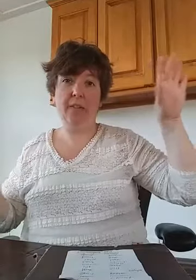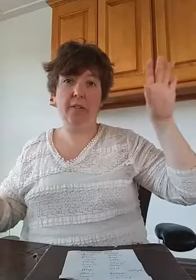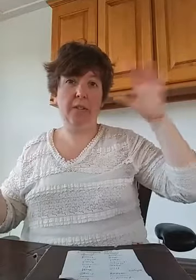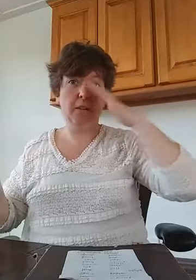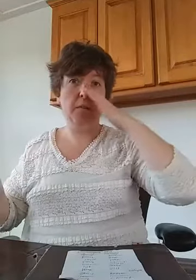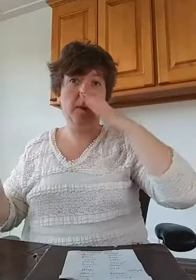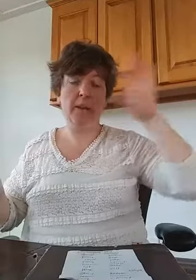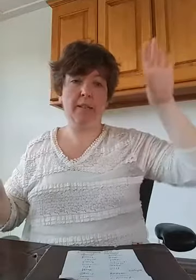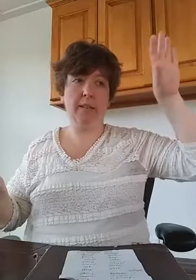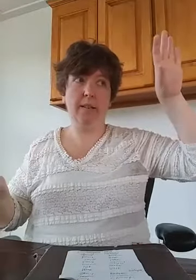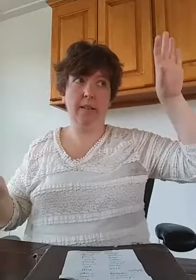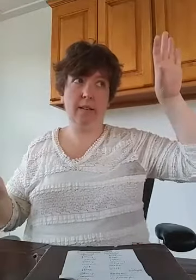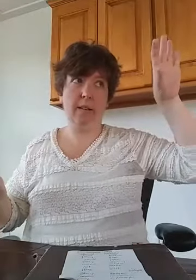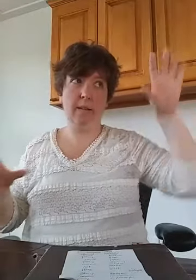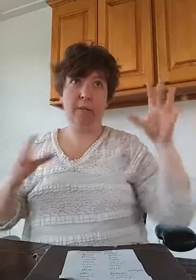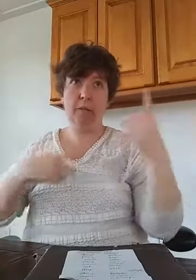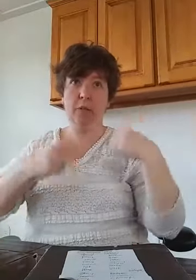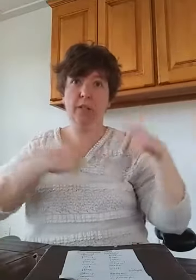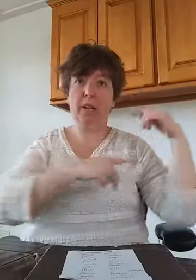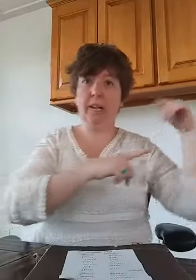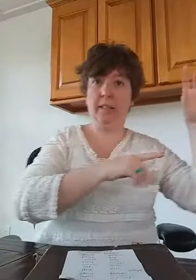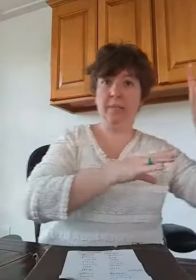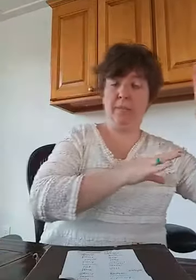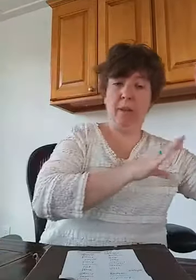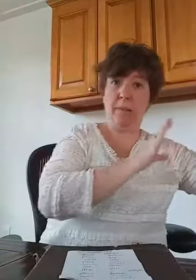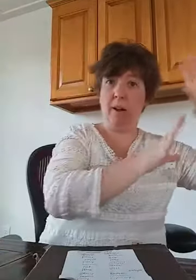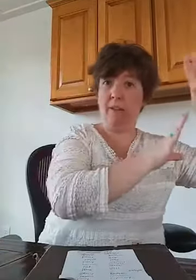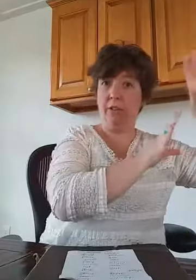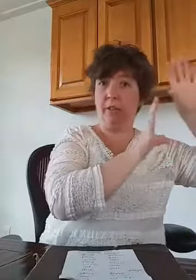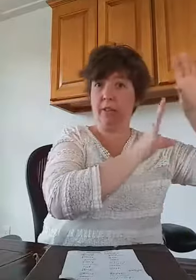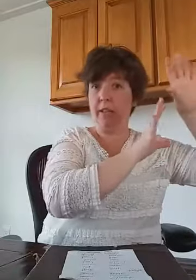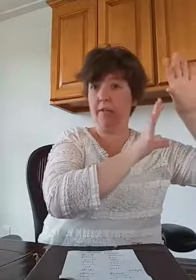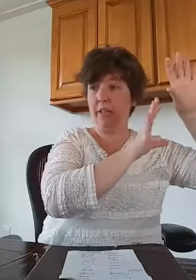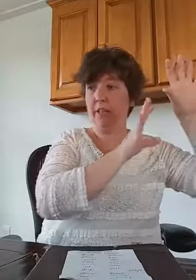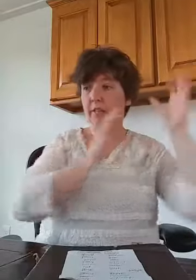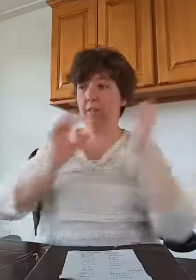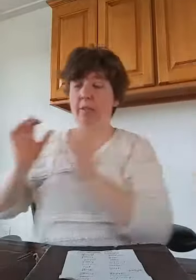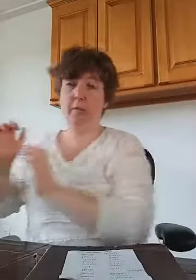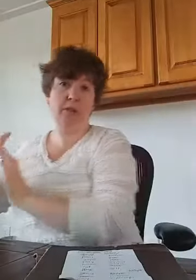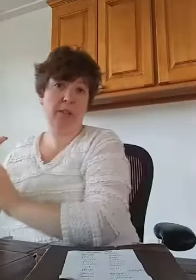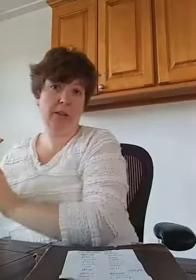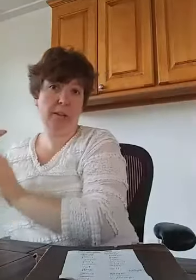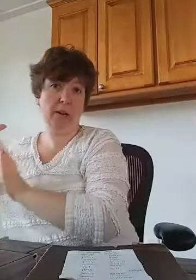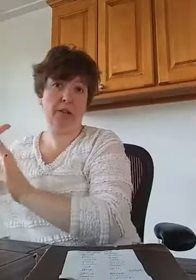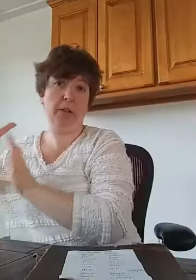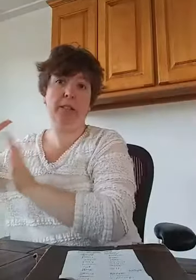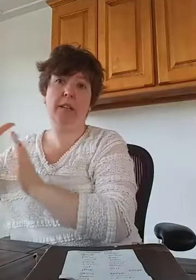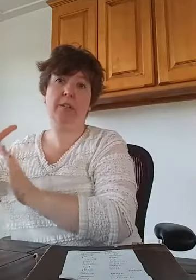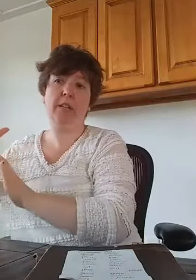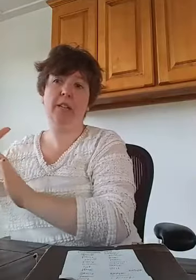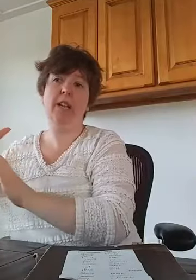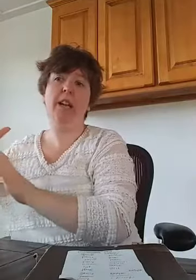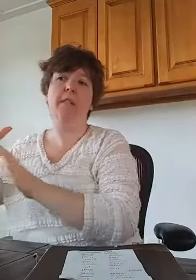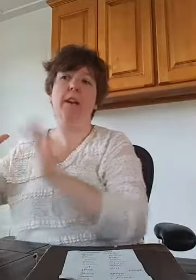together. Then you might, when you're signing about heaven, you can sign over here, and when you're signing about hell, you can sign over here, and that